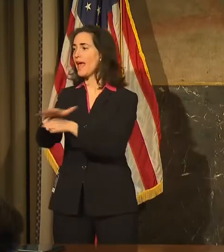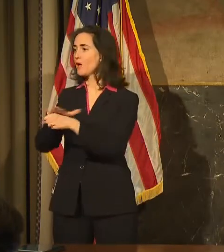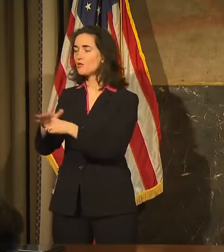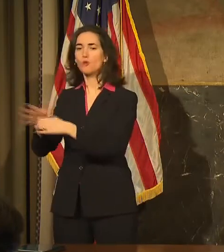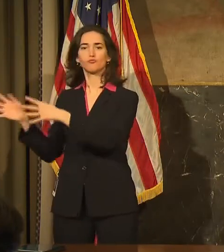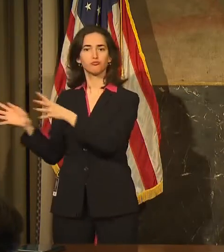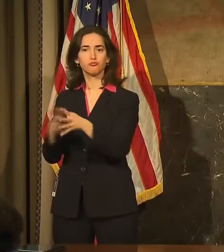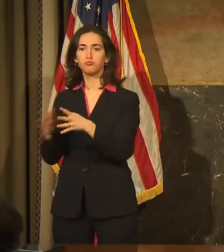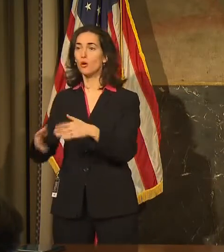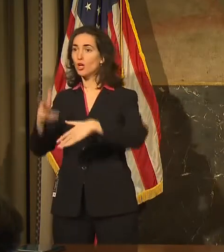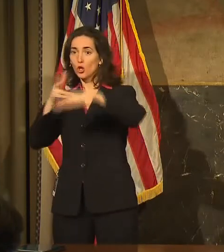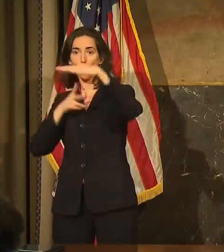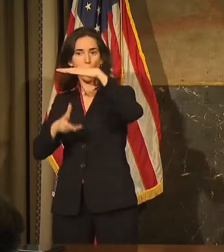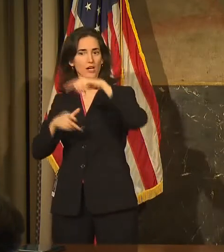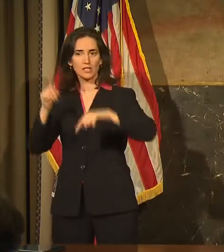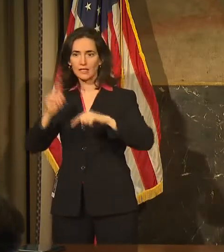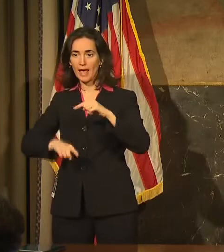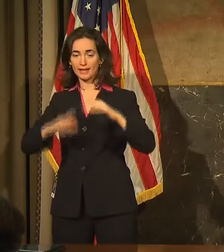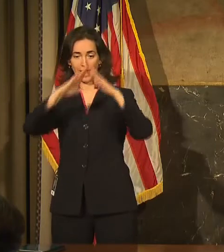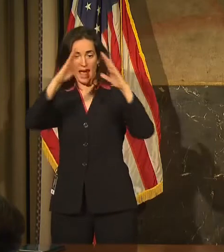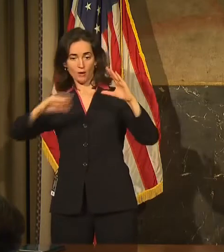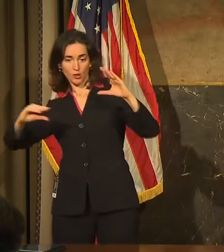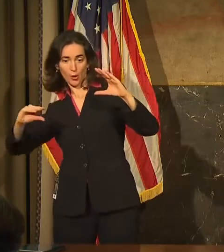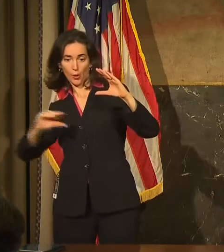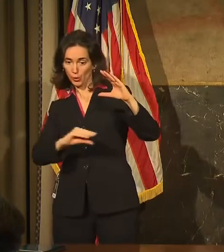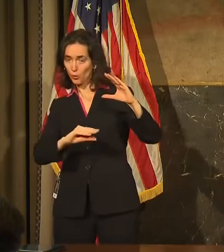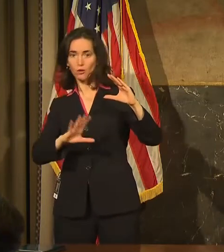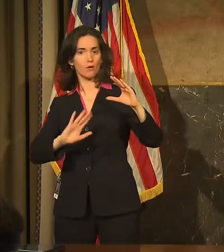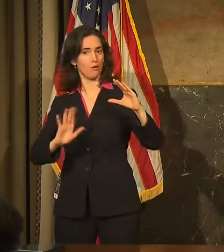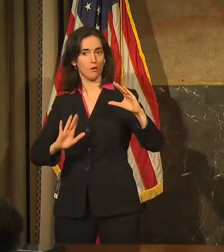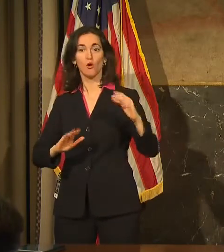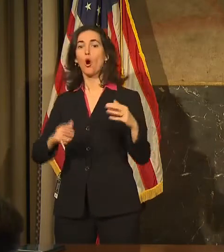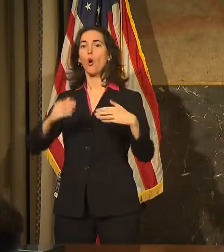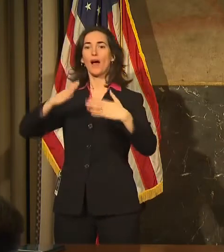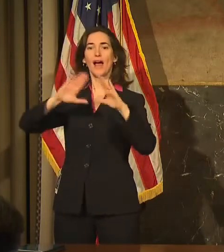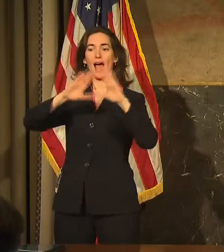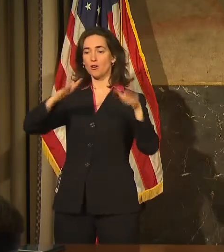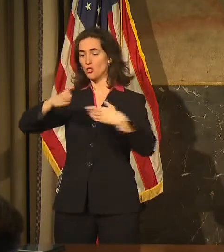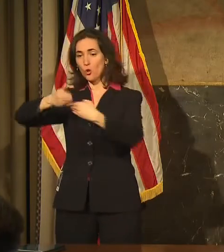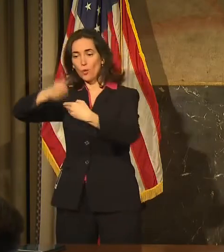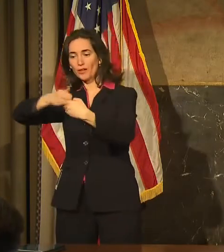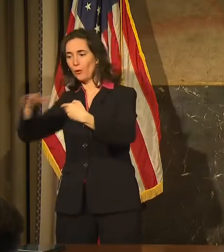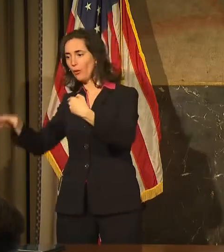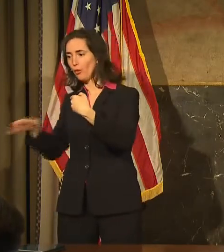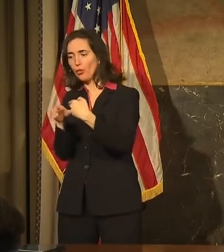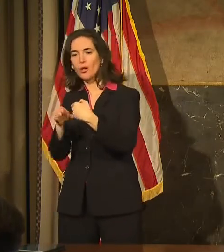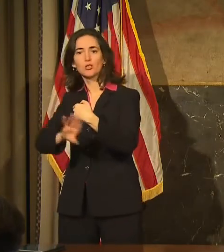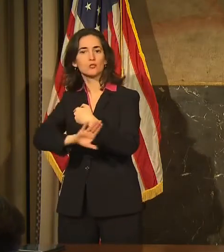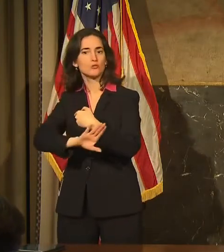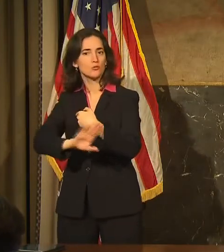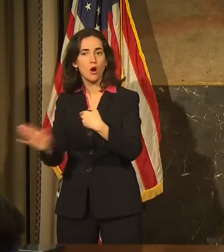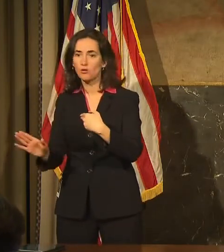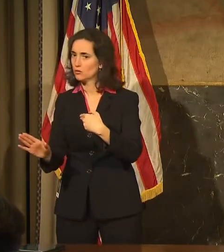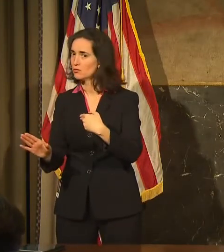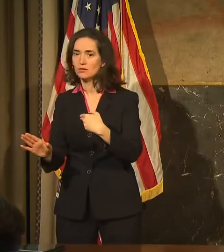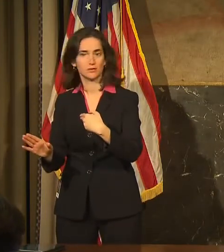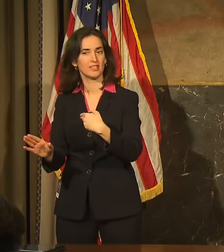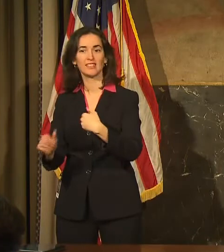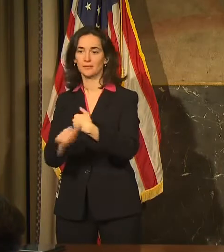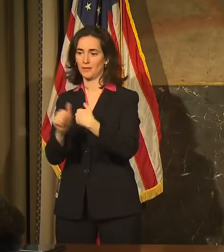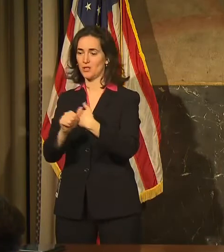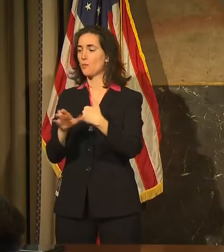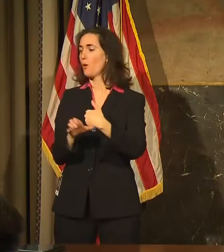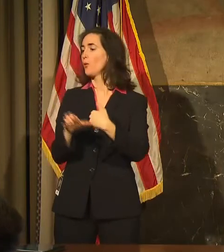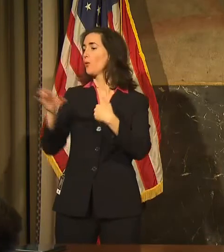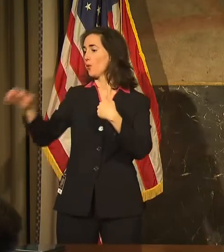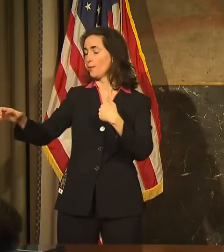garage, not by a window or a vent, for example. And then make sure also that you let